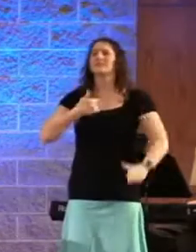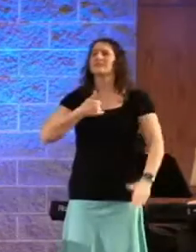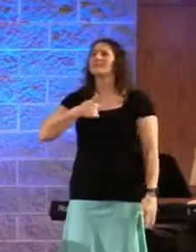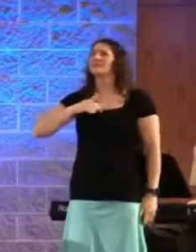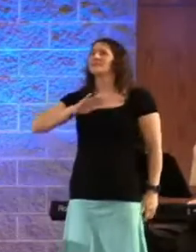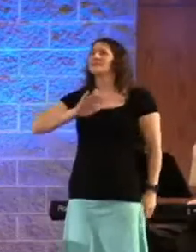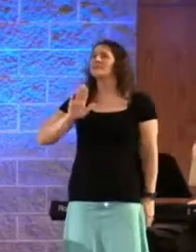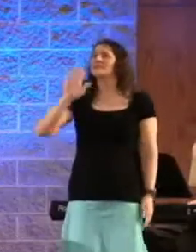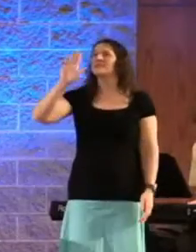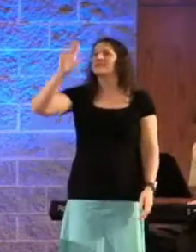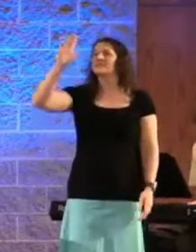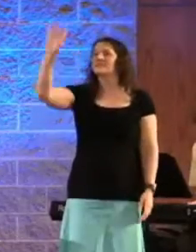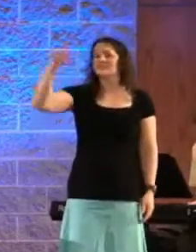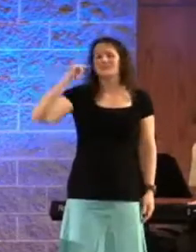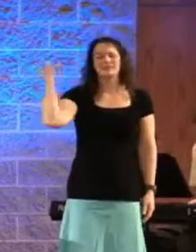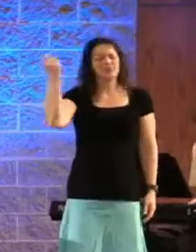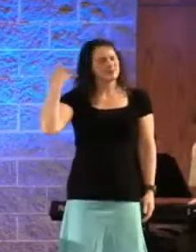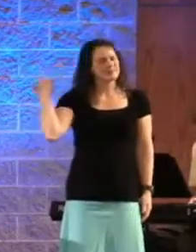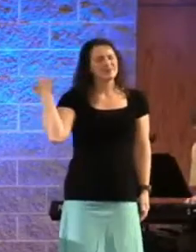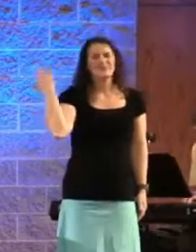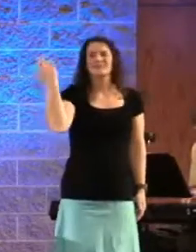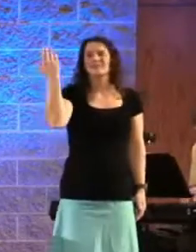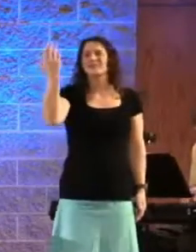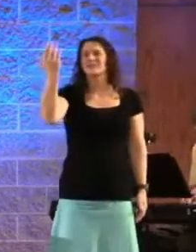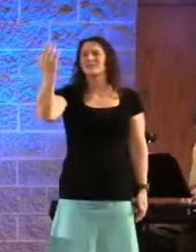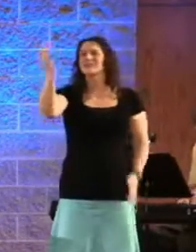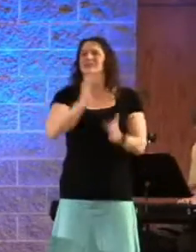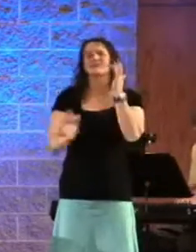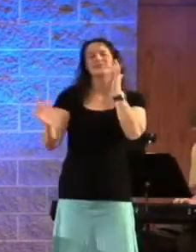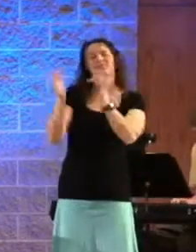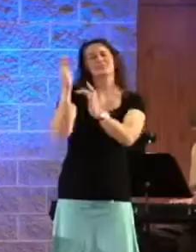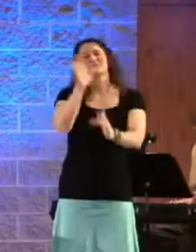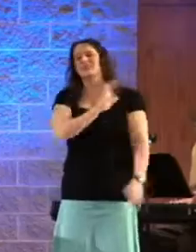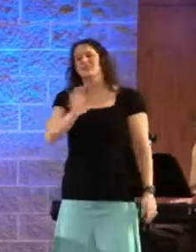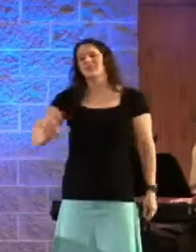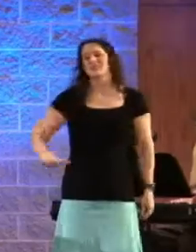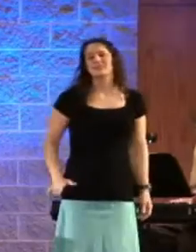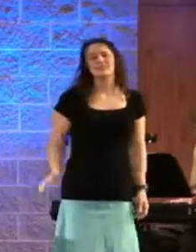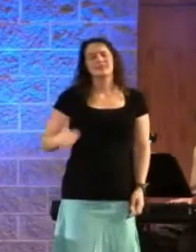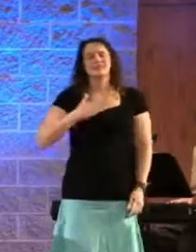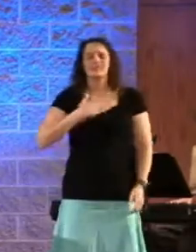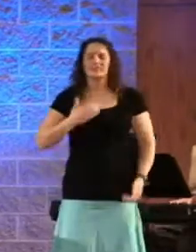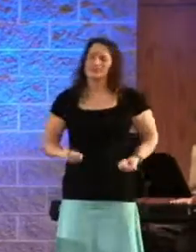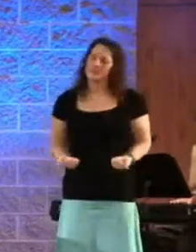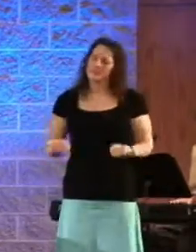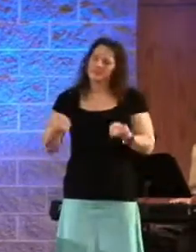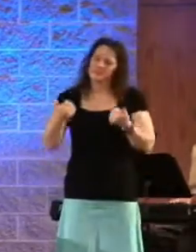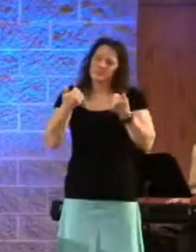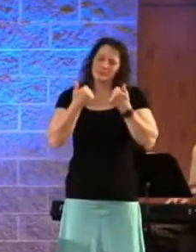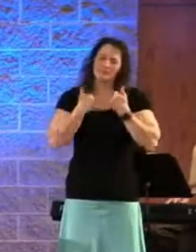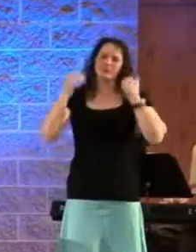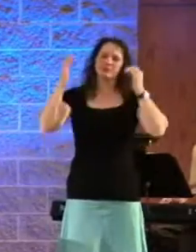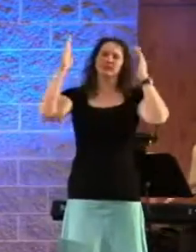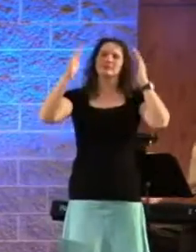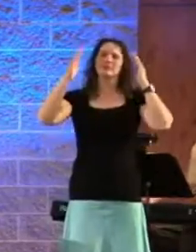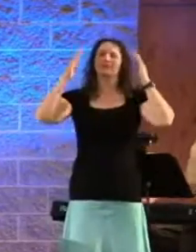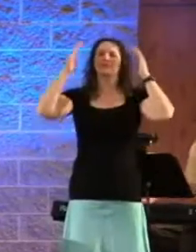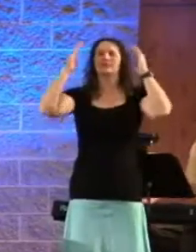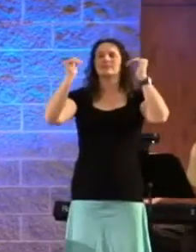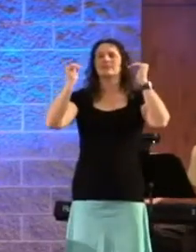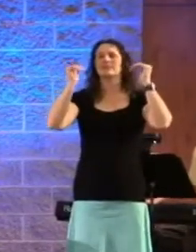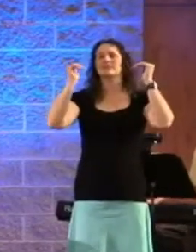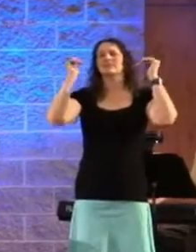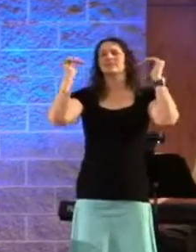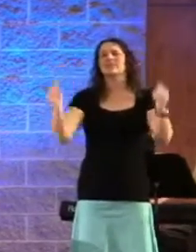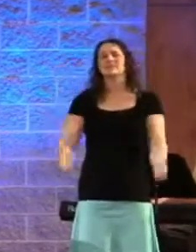forever. Jesus Christ, my living hope. Let's sing